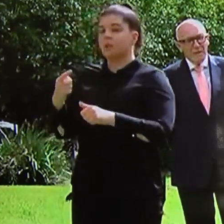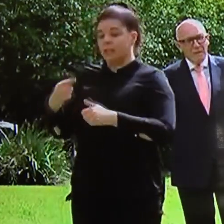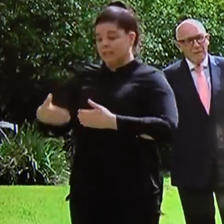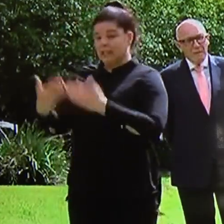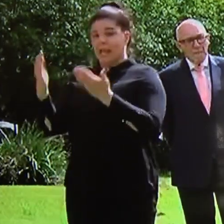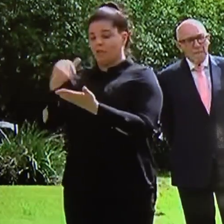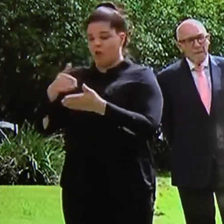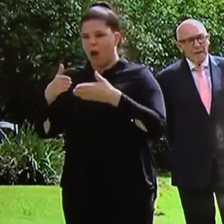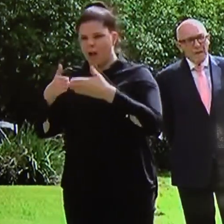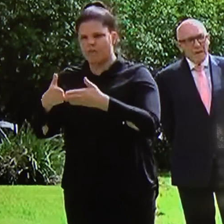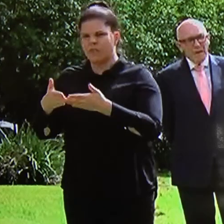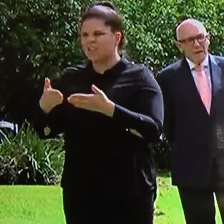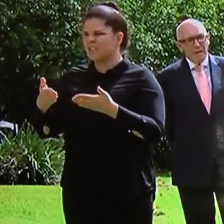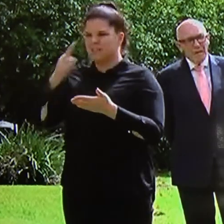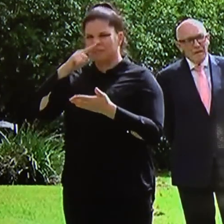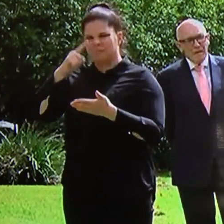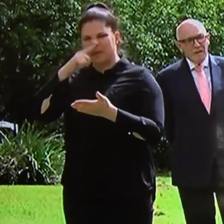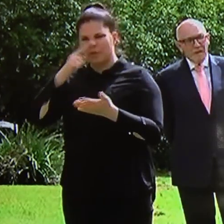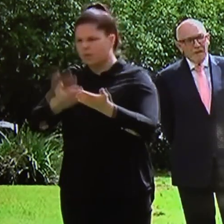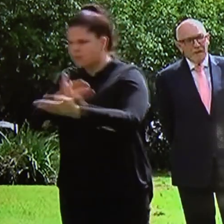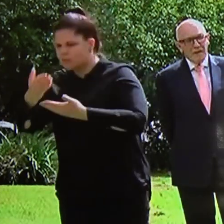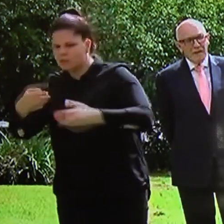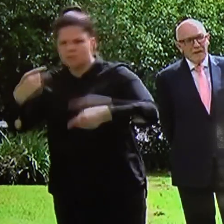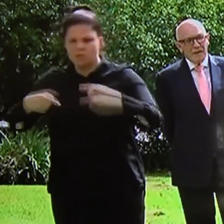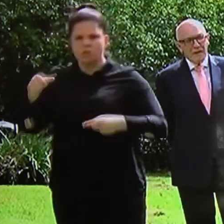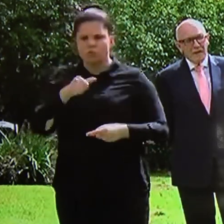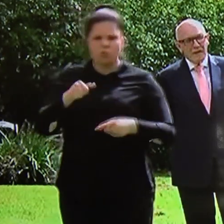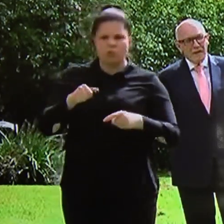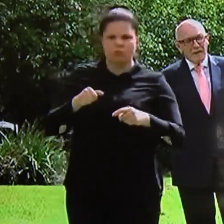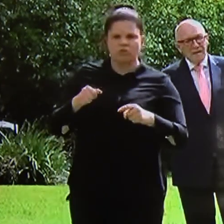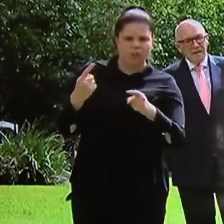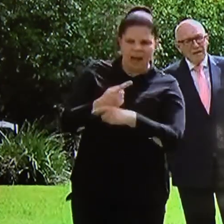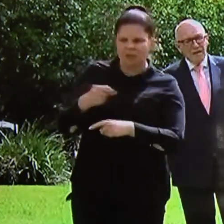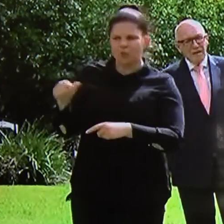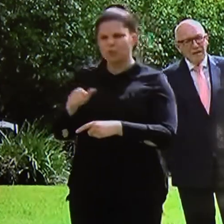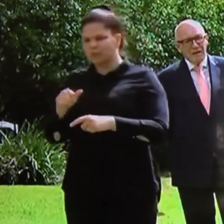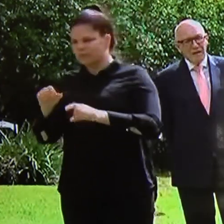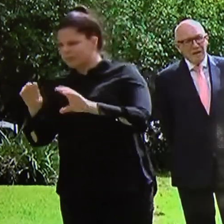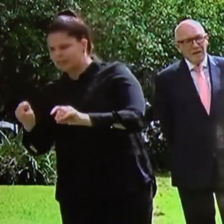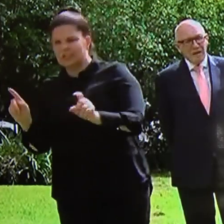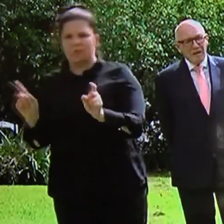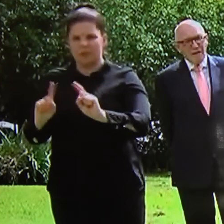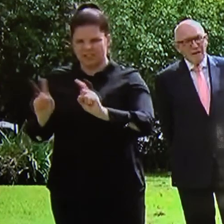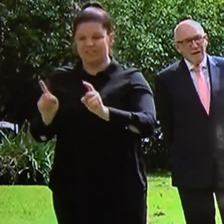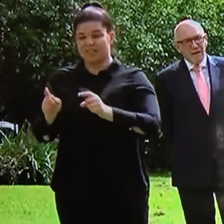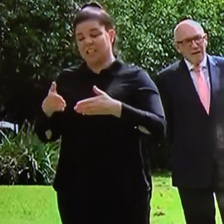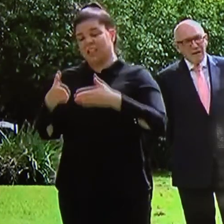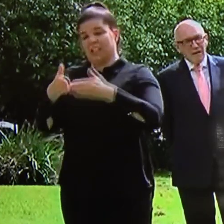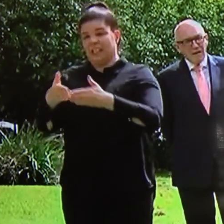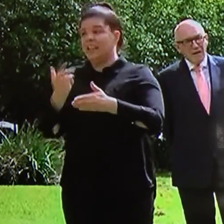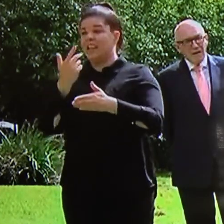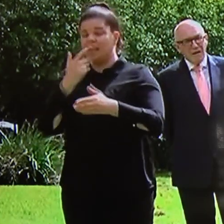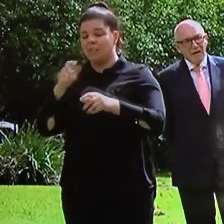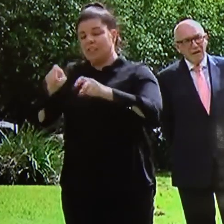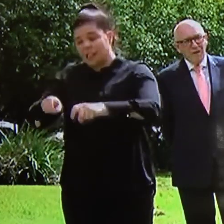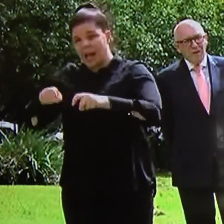publicly about what should or shouldn't have happened. And the Chief Health Officer's view has certainly been that if the ship had stayed alongside for any length of